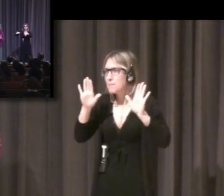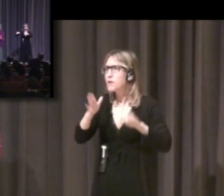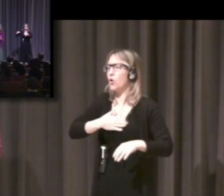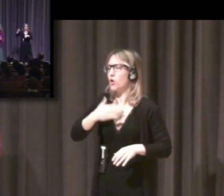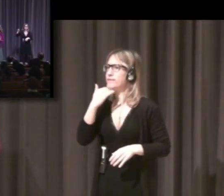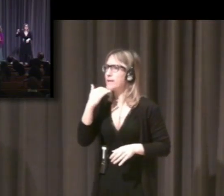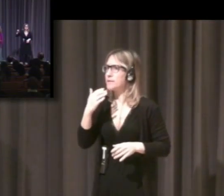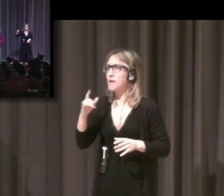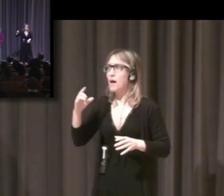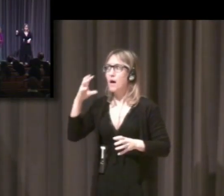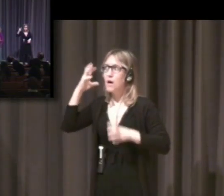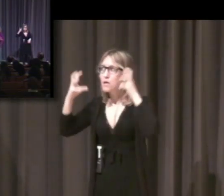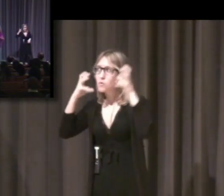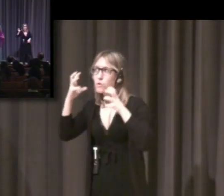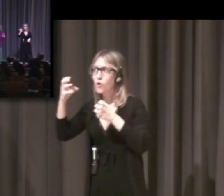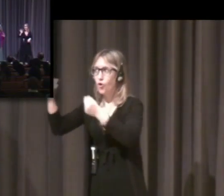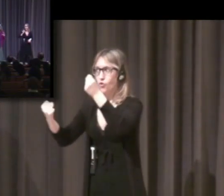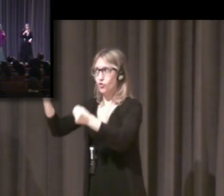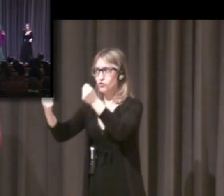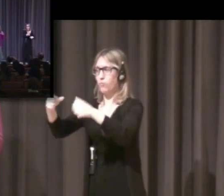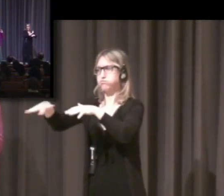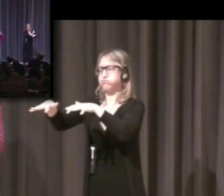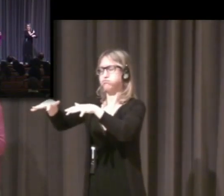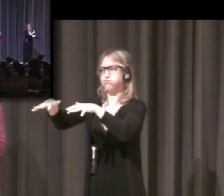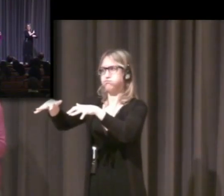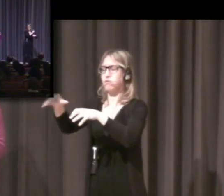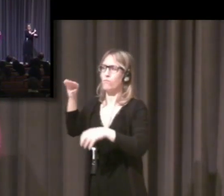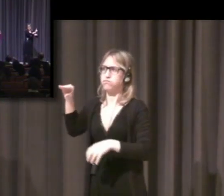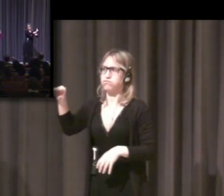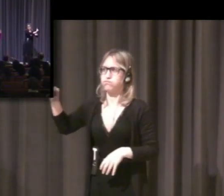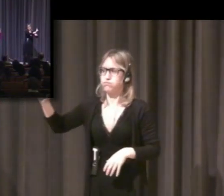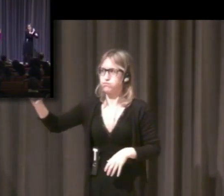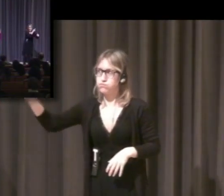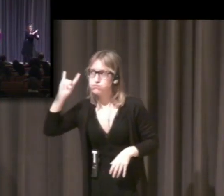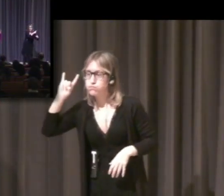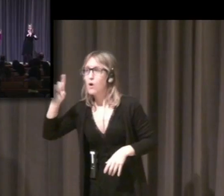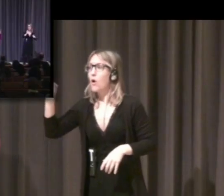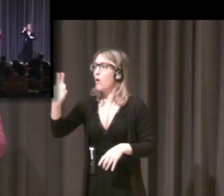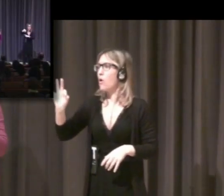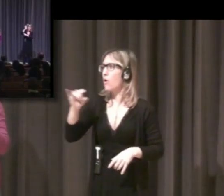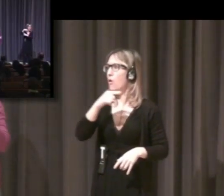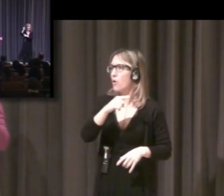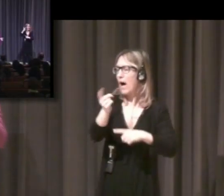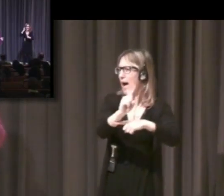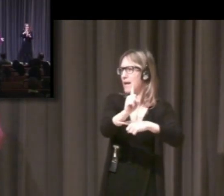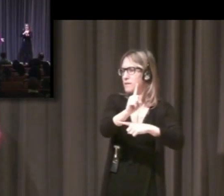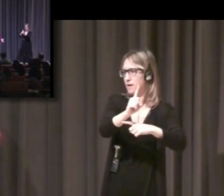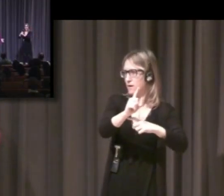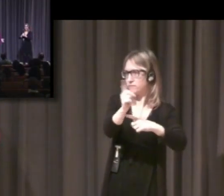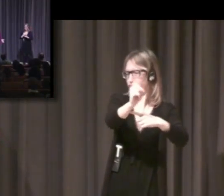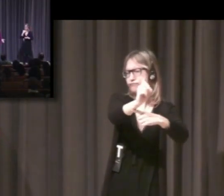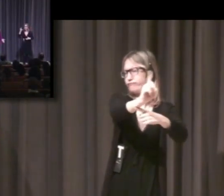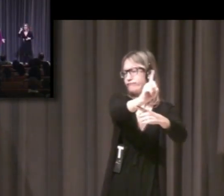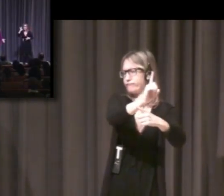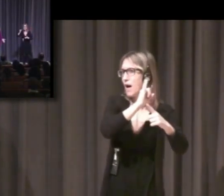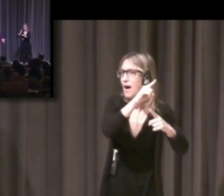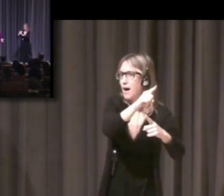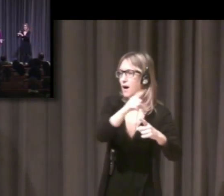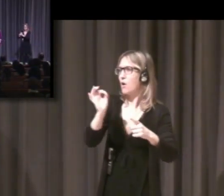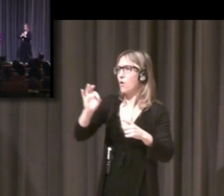a fire alarm, or you know, a siren. That they can distinguish these things, which can be very